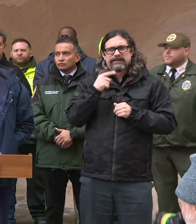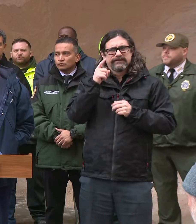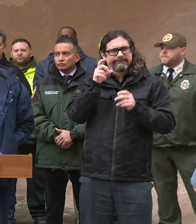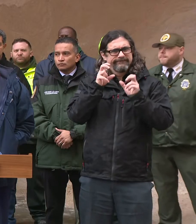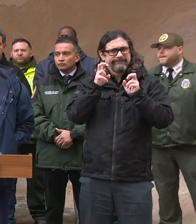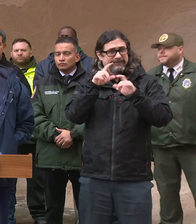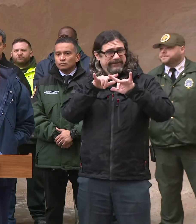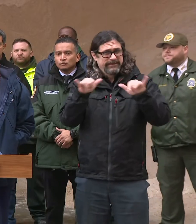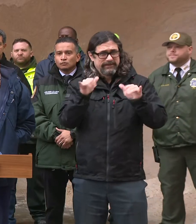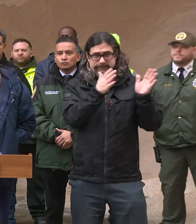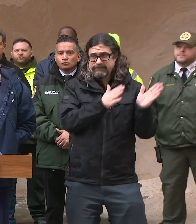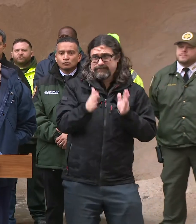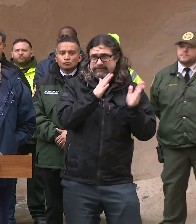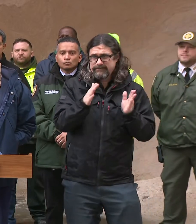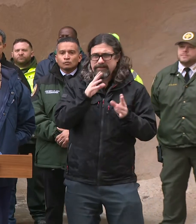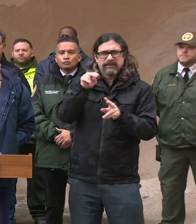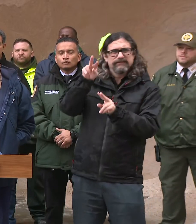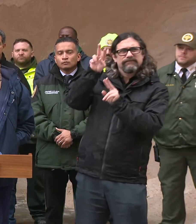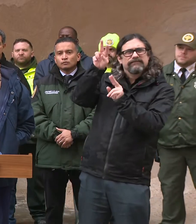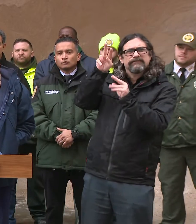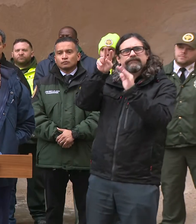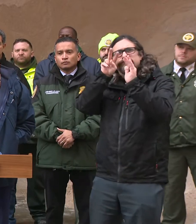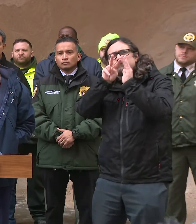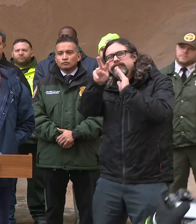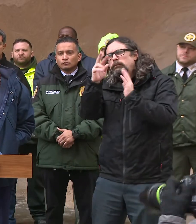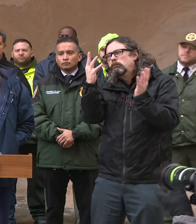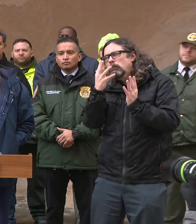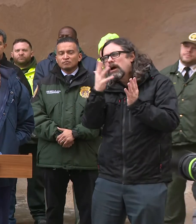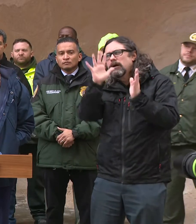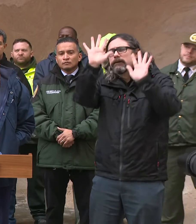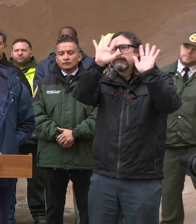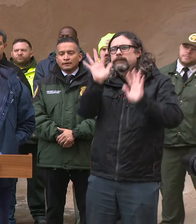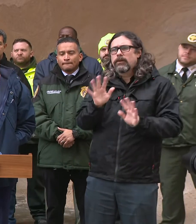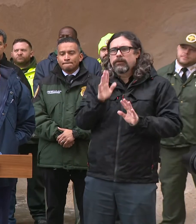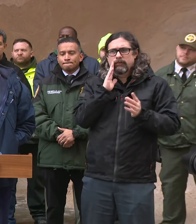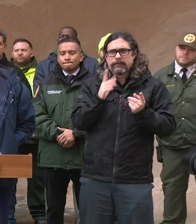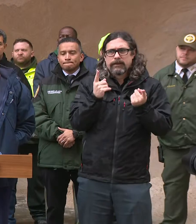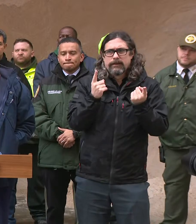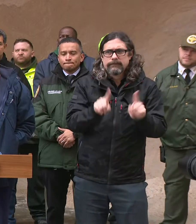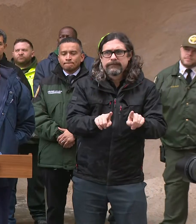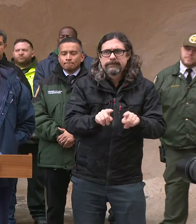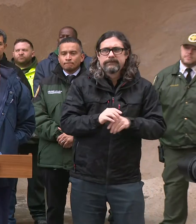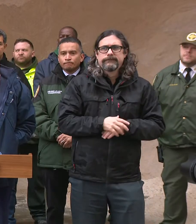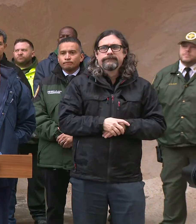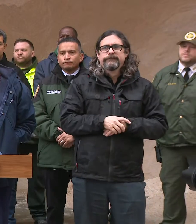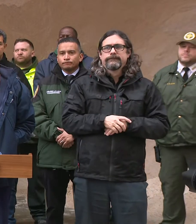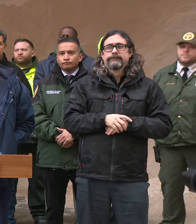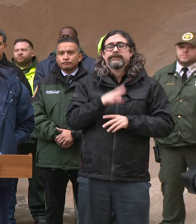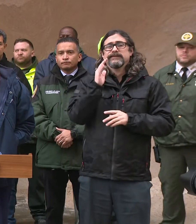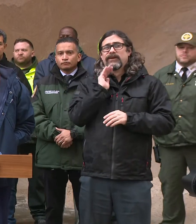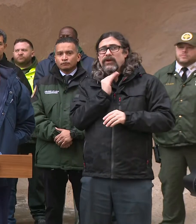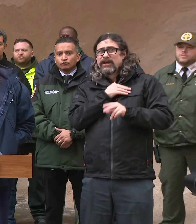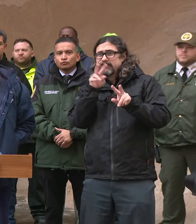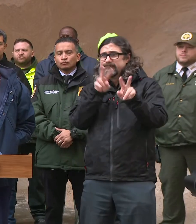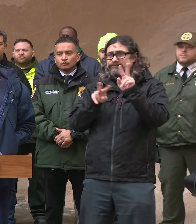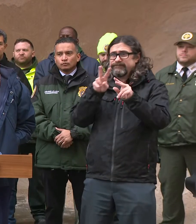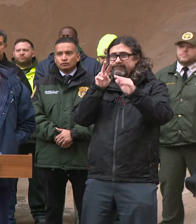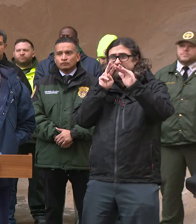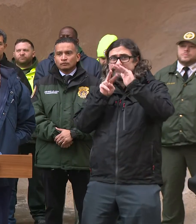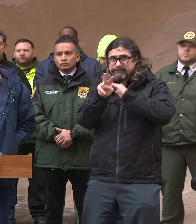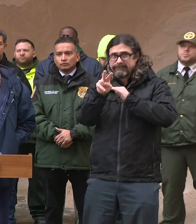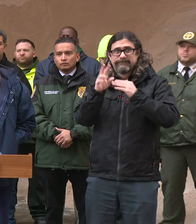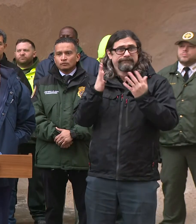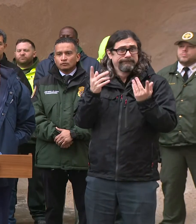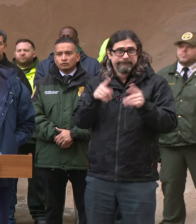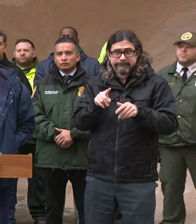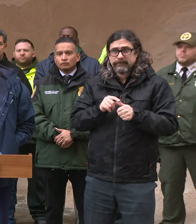a clear cold weather pattern that's hitting the city starting tomorrow night and continuing through